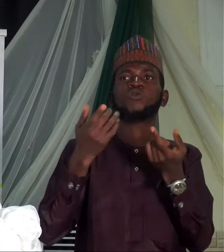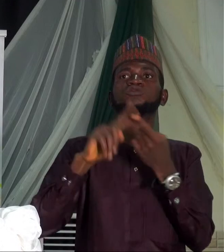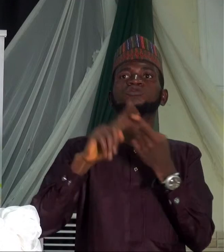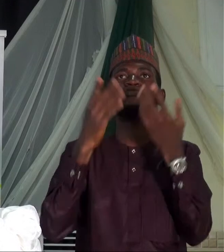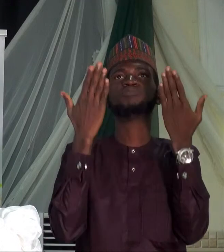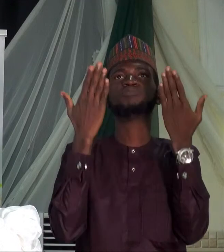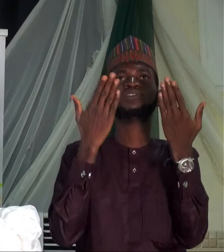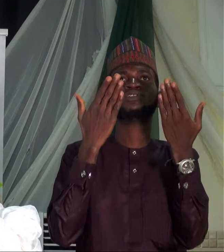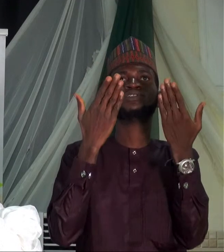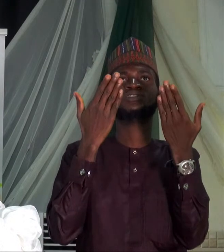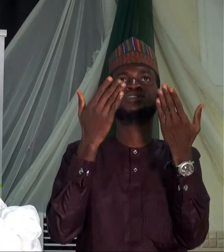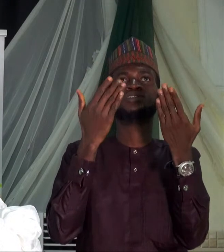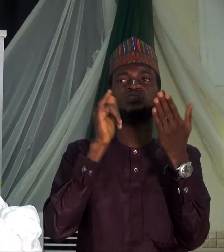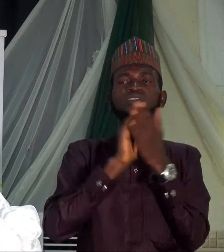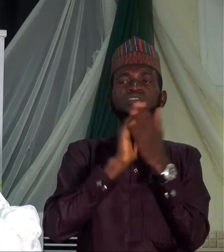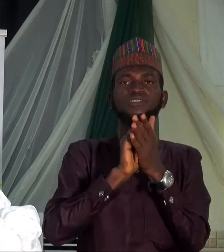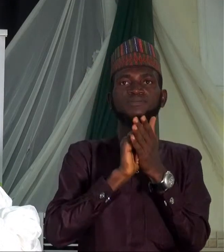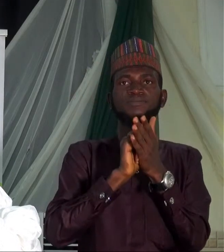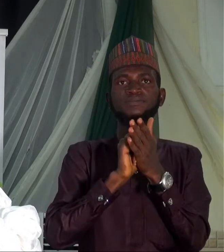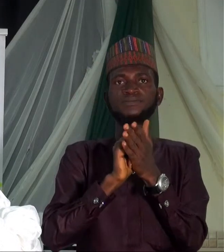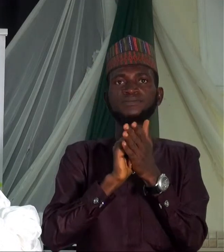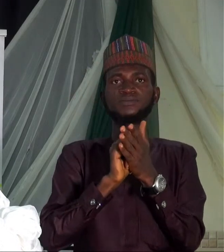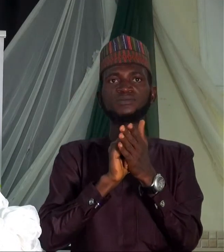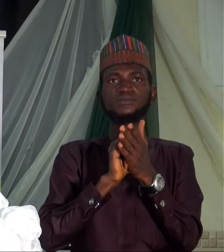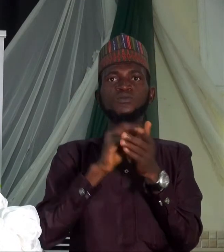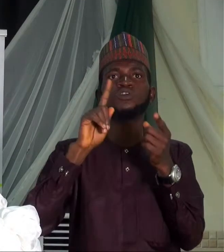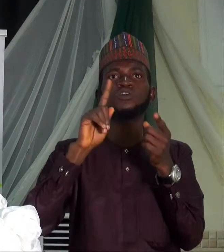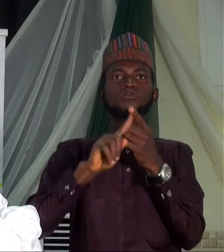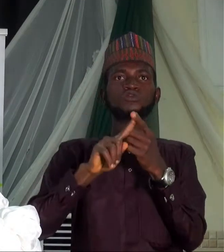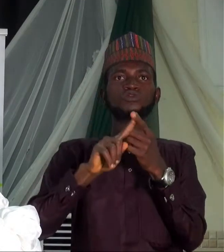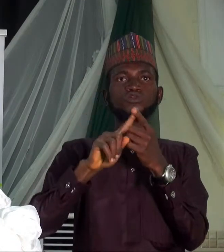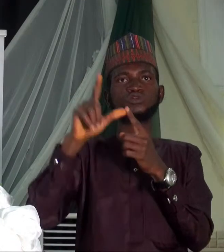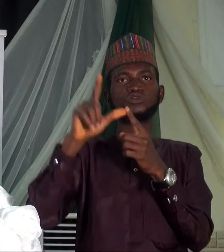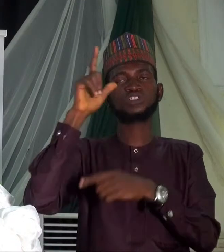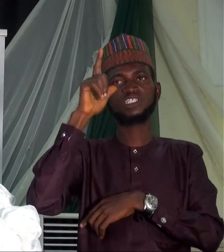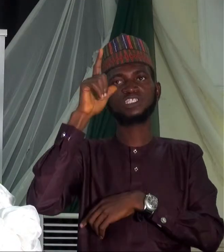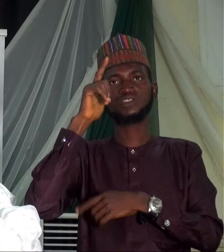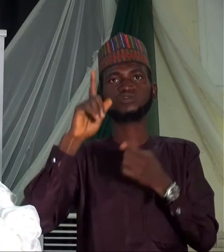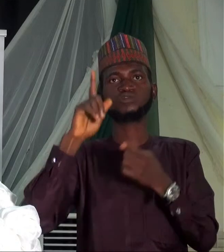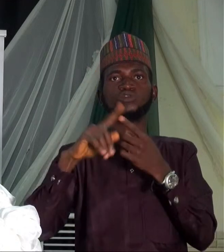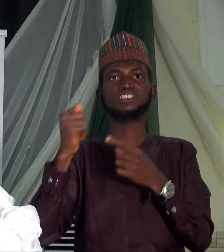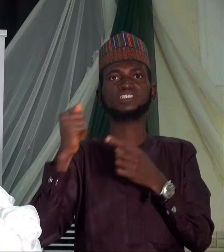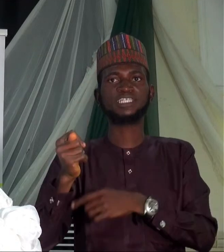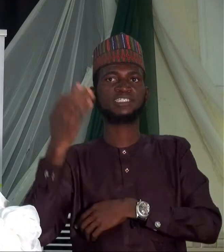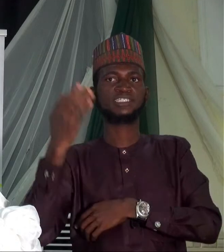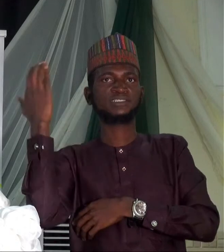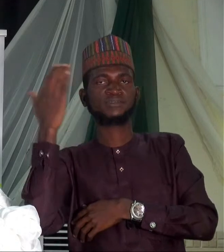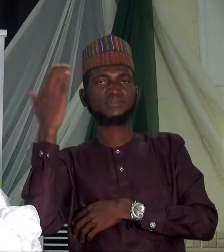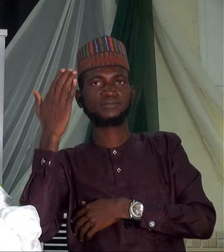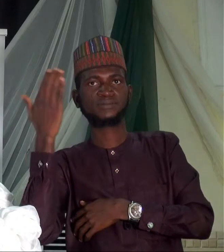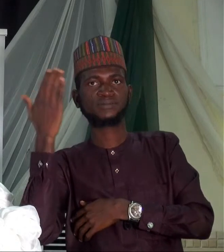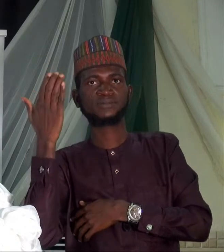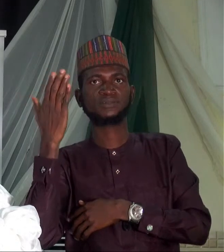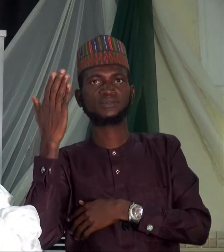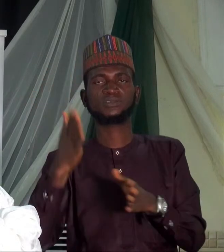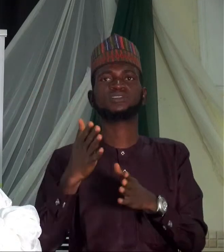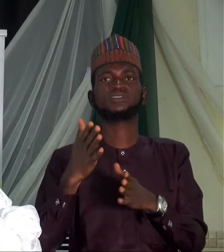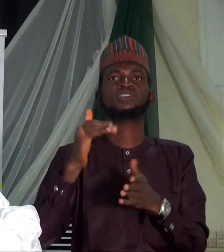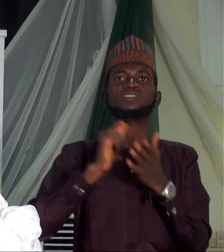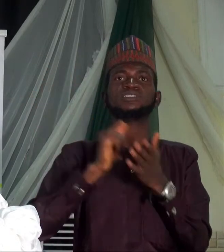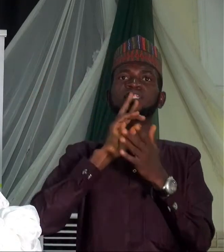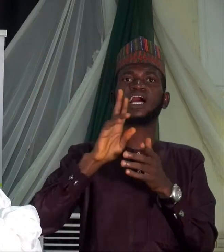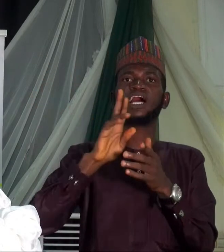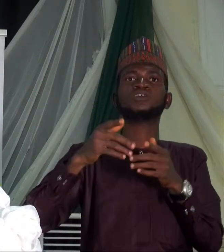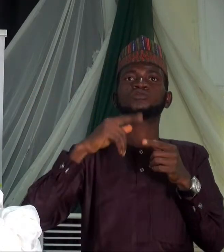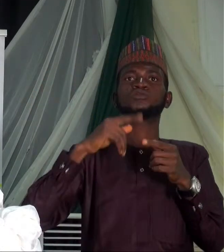our indulgence to listen with rapt attention to our erudite scholars that are going to do